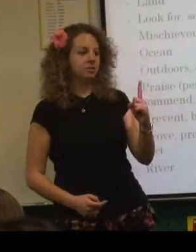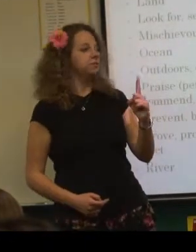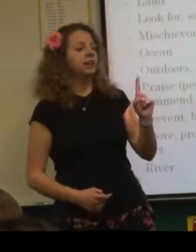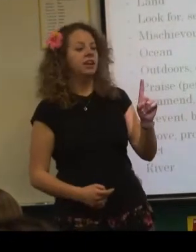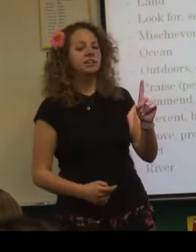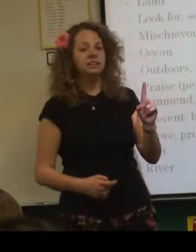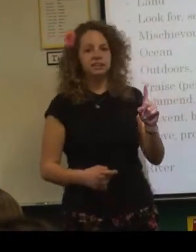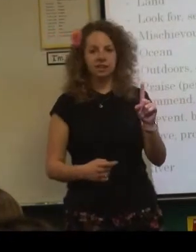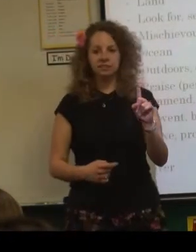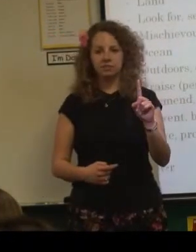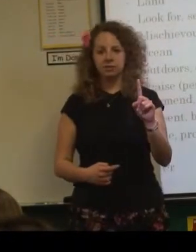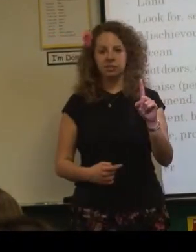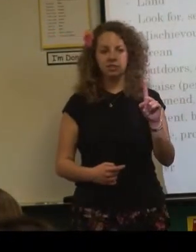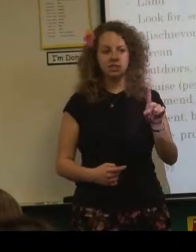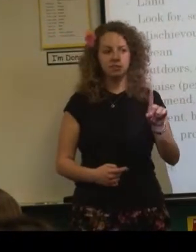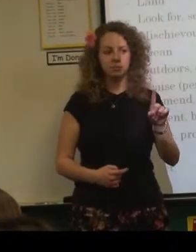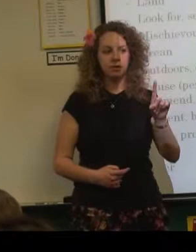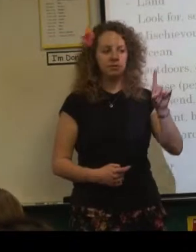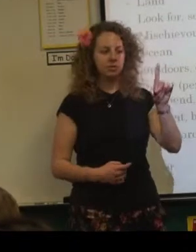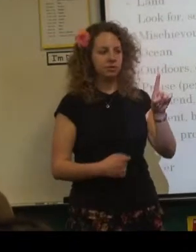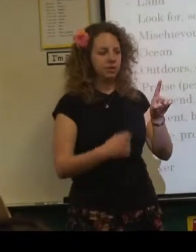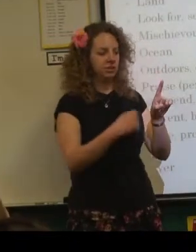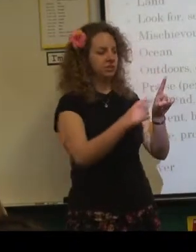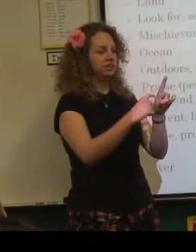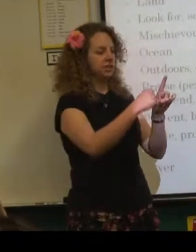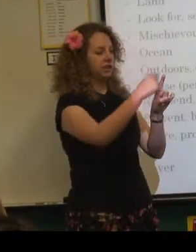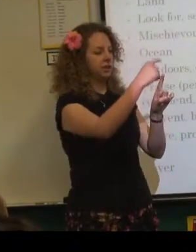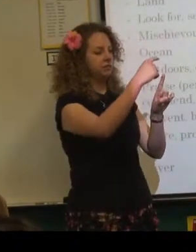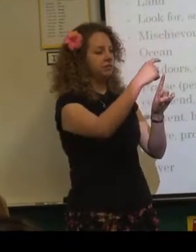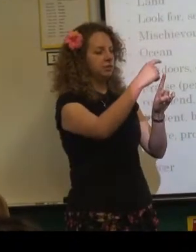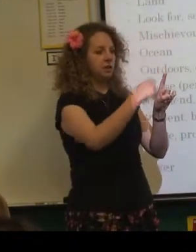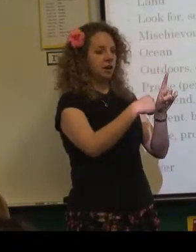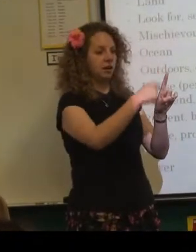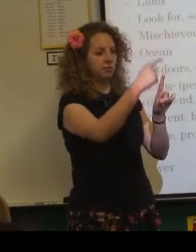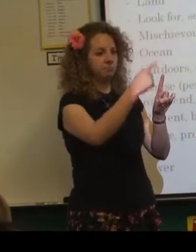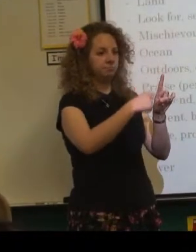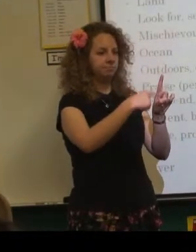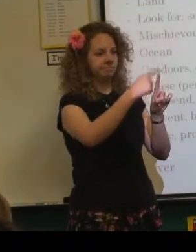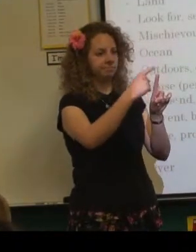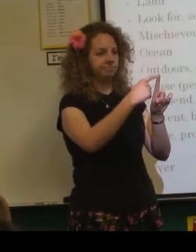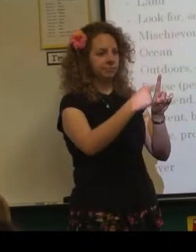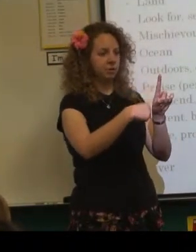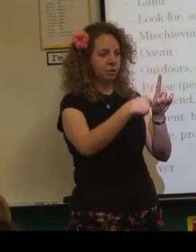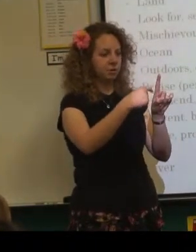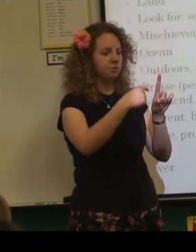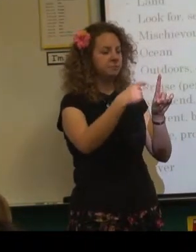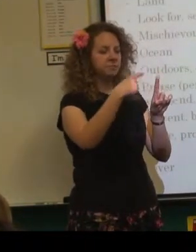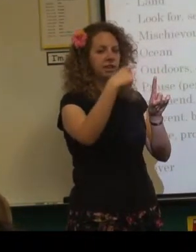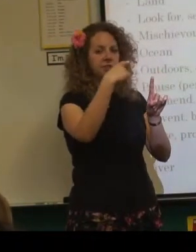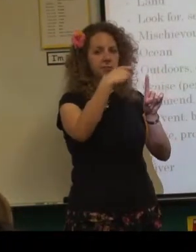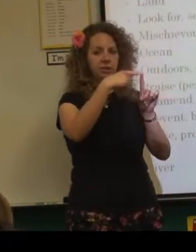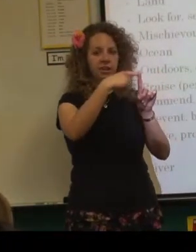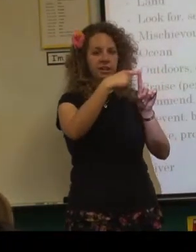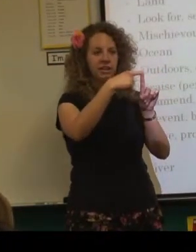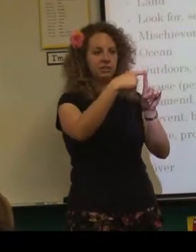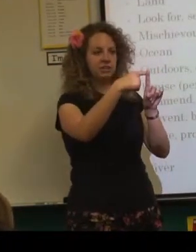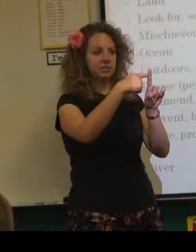it's kind of similar to the sign for month. So if you think of this like a thermometer, and then put your hand here. This is